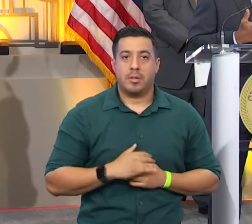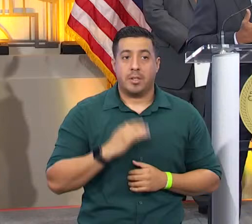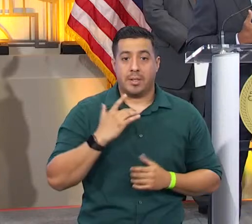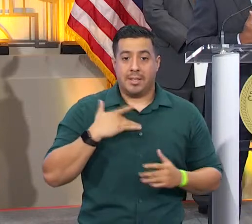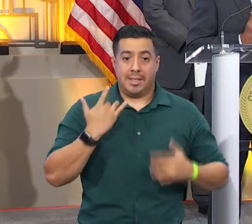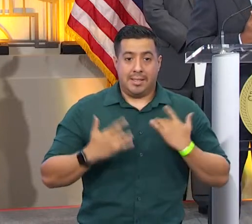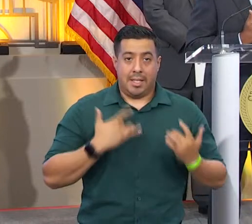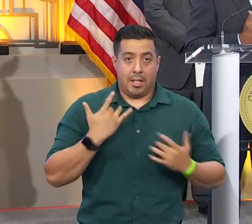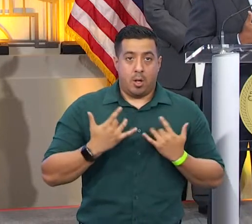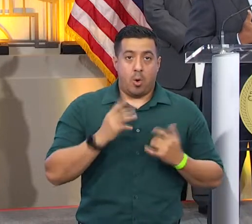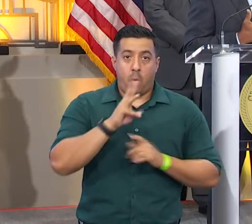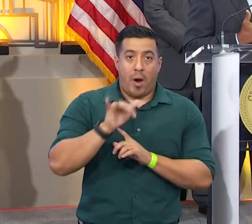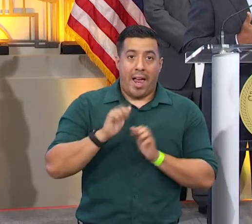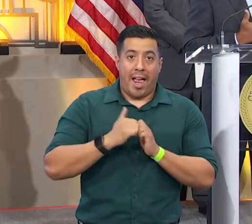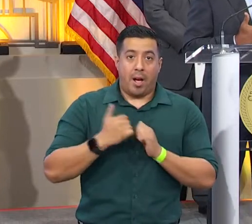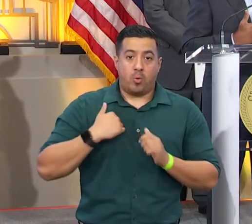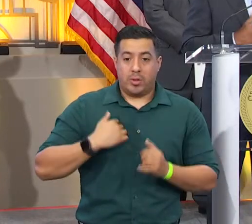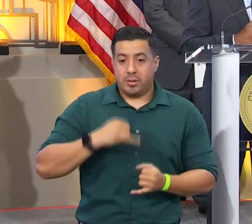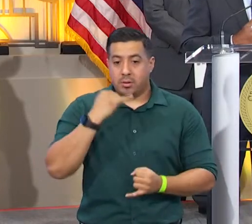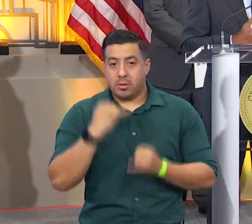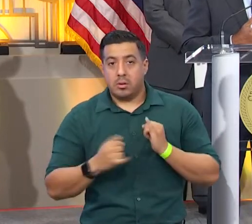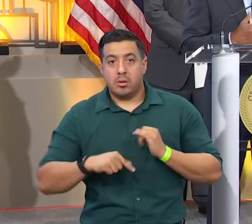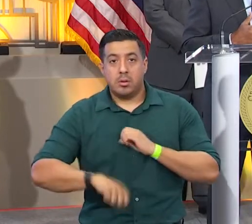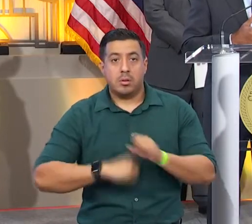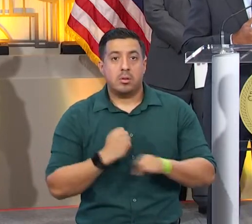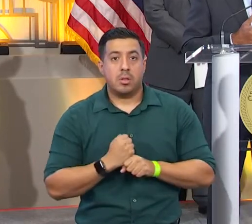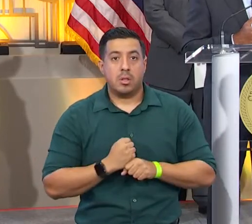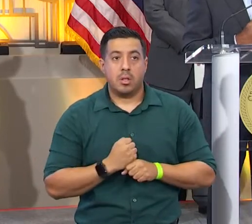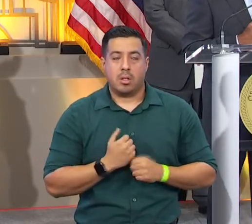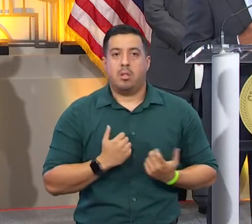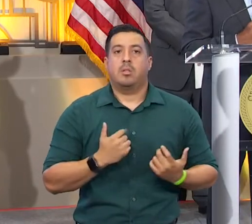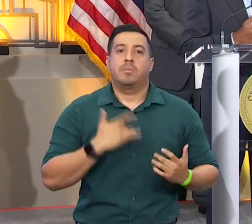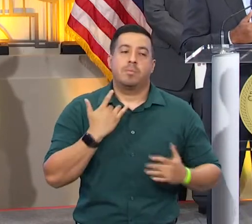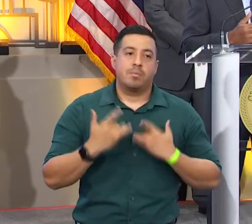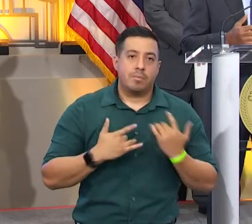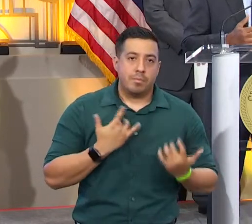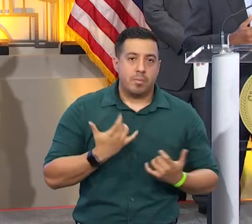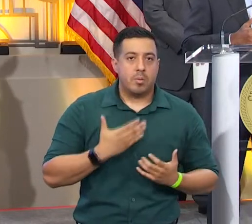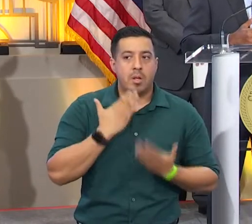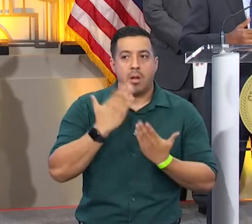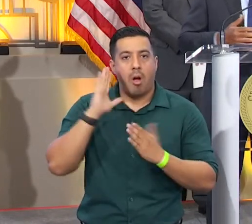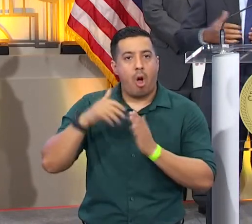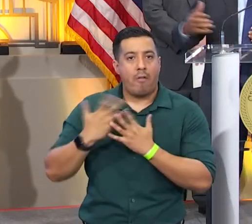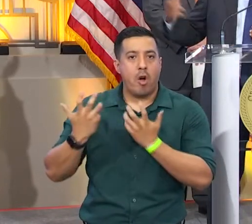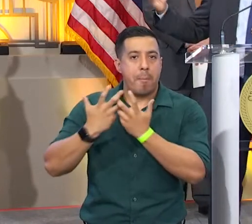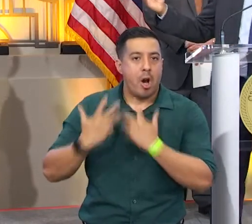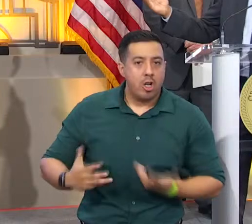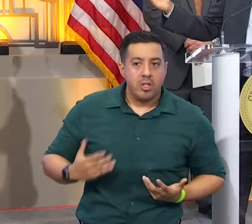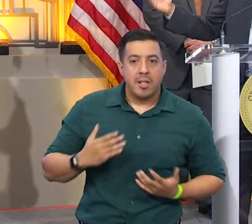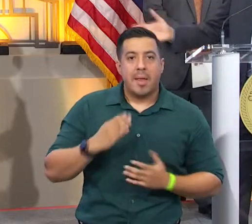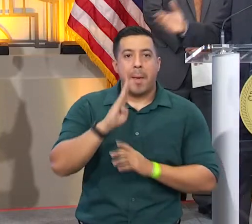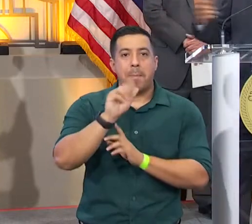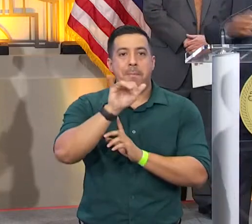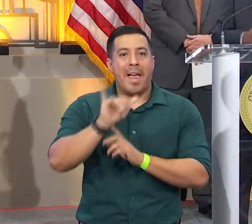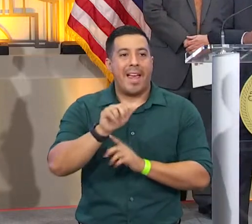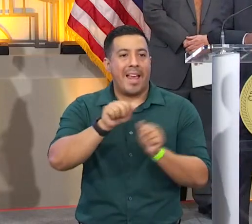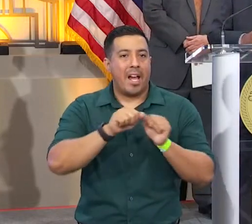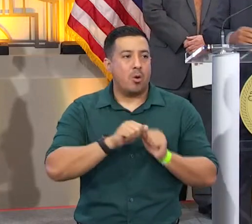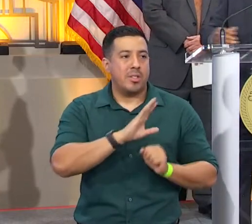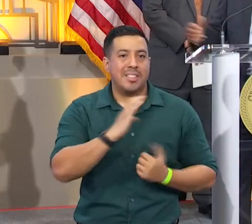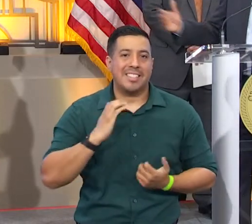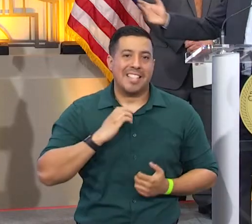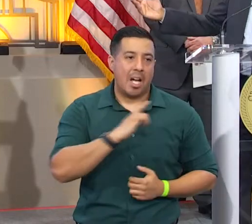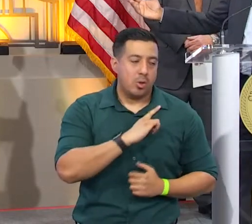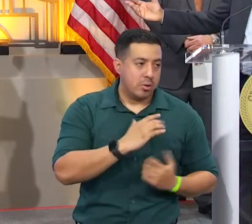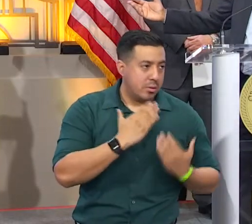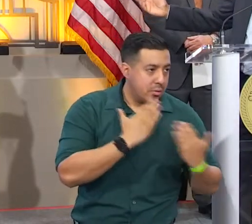end, council member, to end our year. So let me thank the Greater Houston Partnership. Let me thank the Bay Area Economic Council. Let